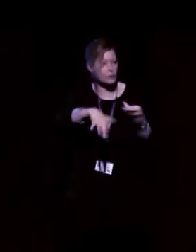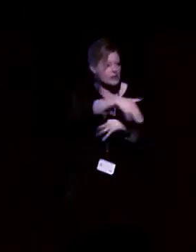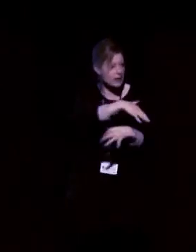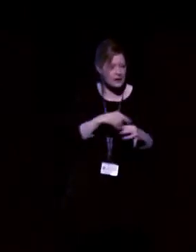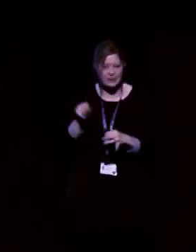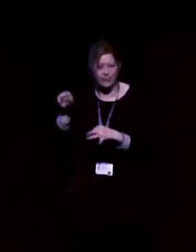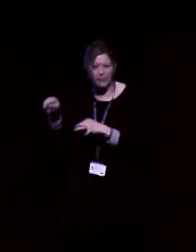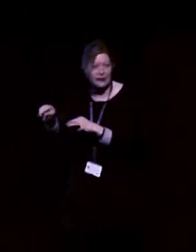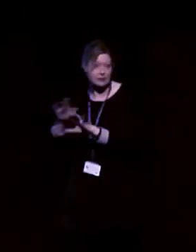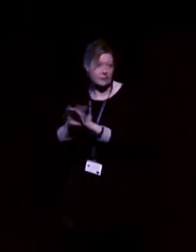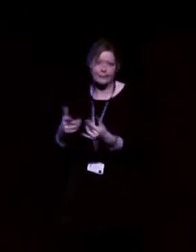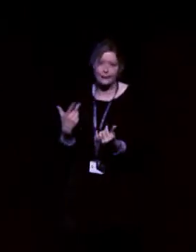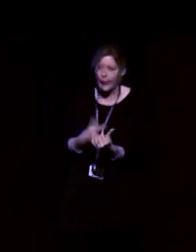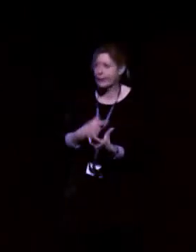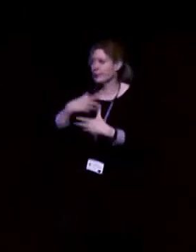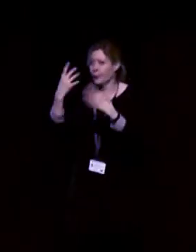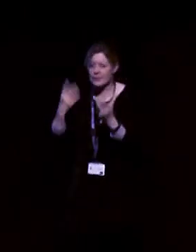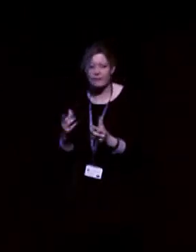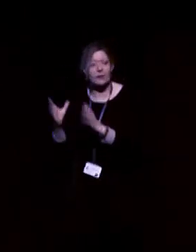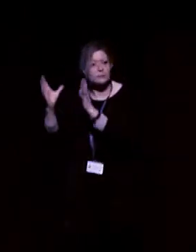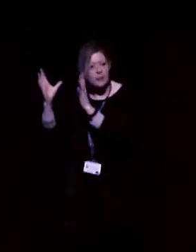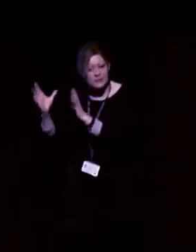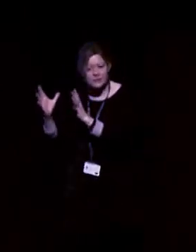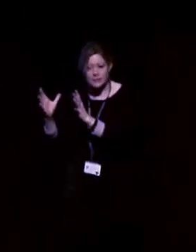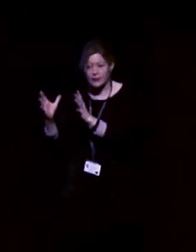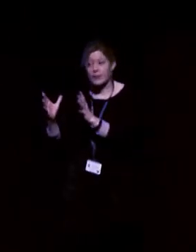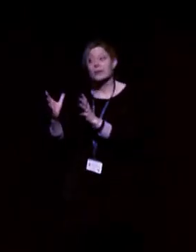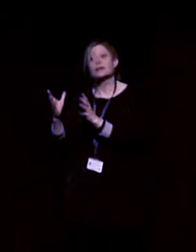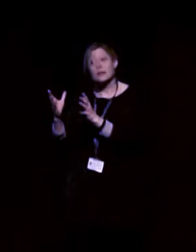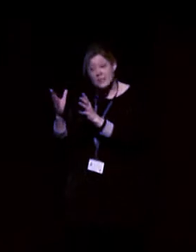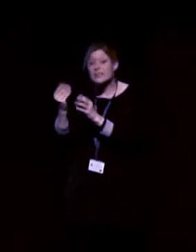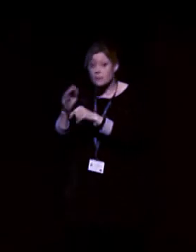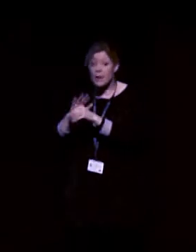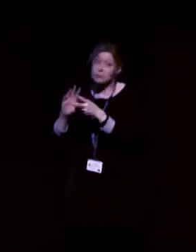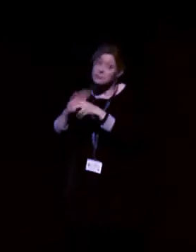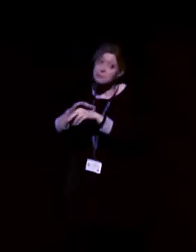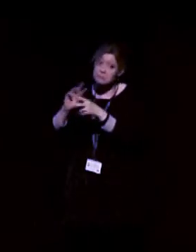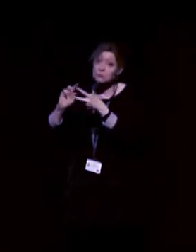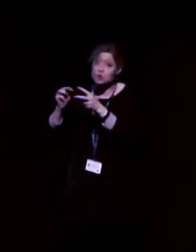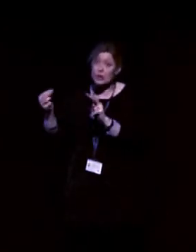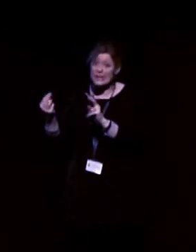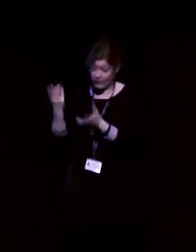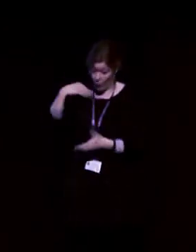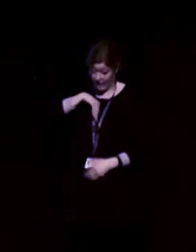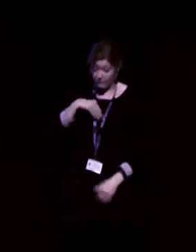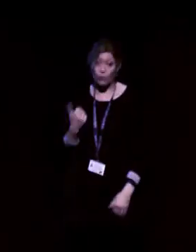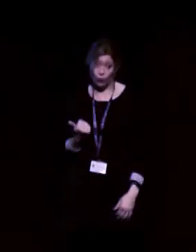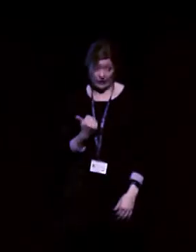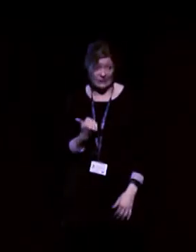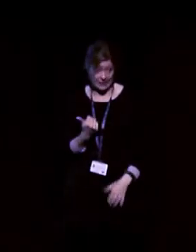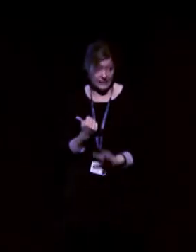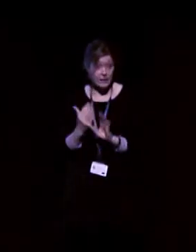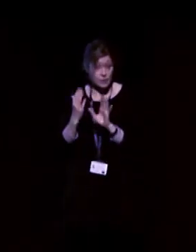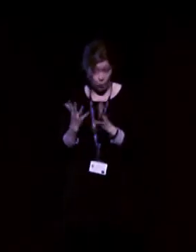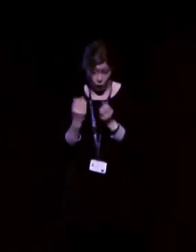factors such as genetic factors, what you bring to the party and what happens at the party that determine your hair